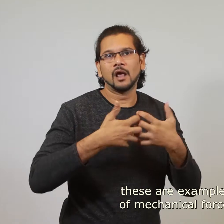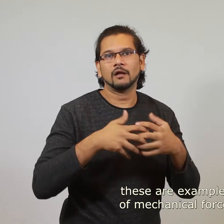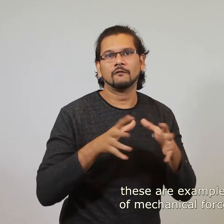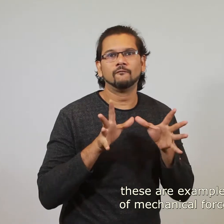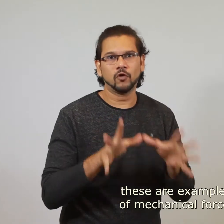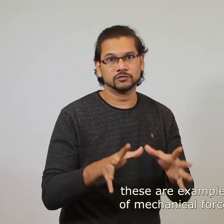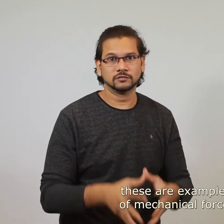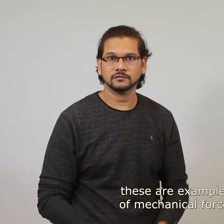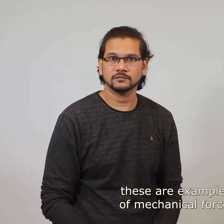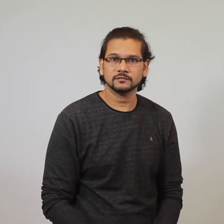of mechanical force.